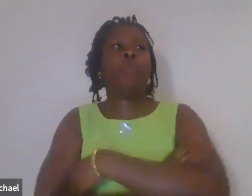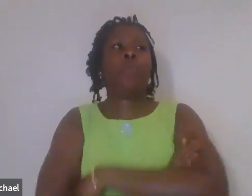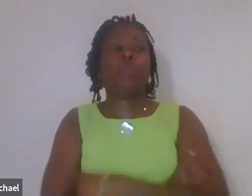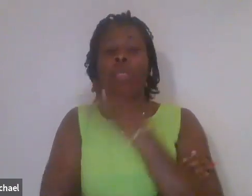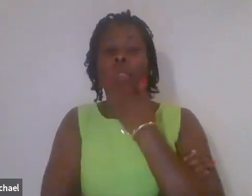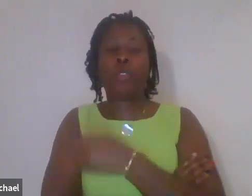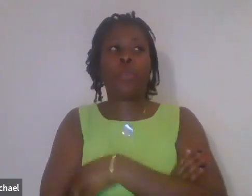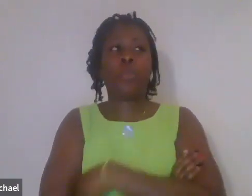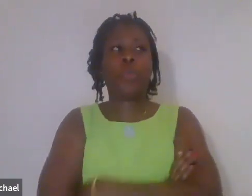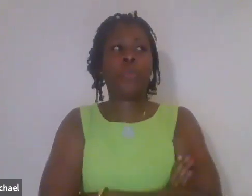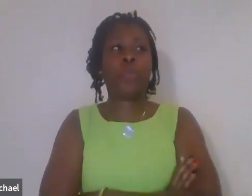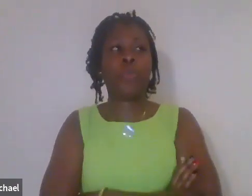Union. Thank you.